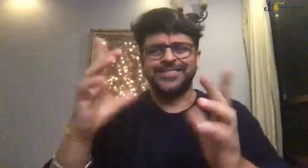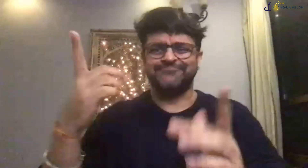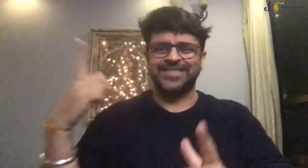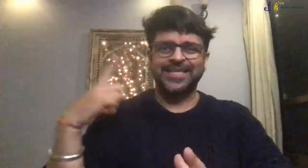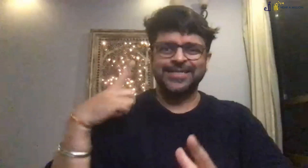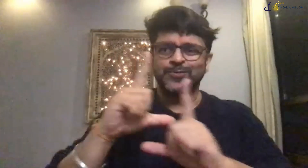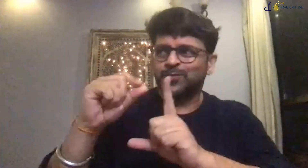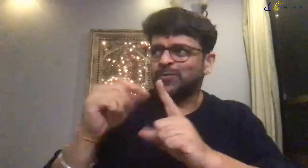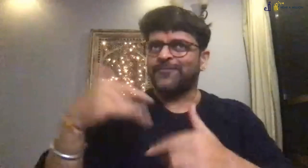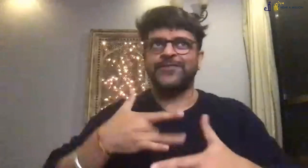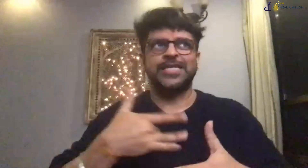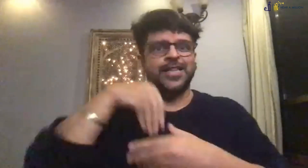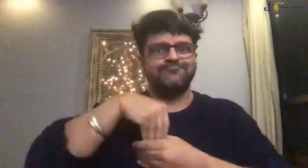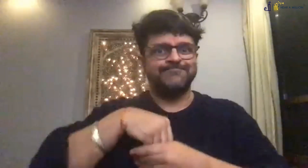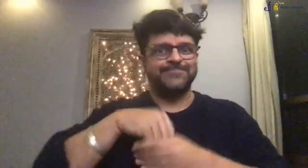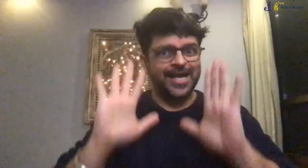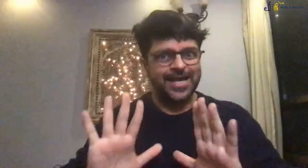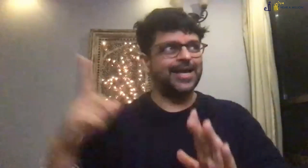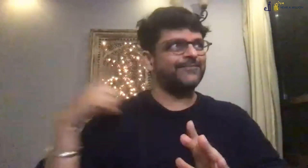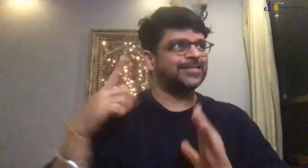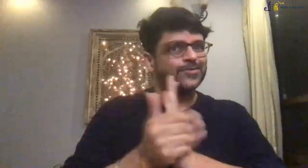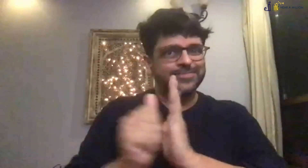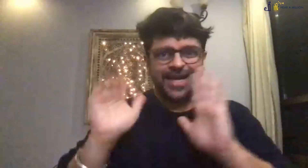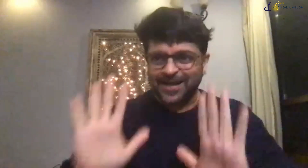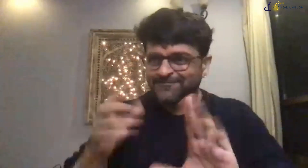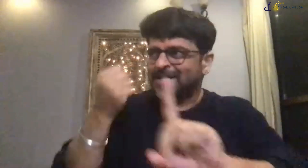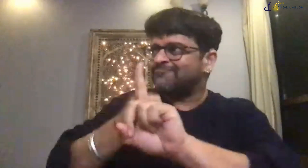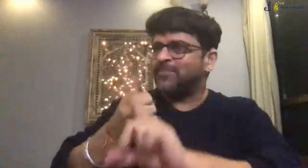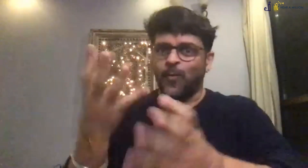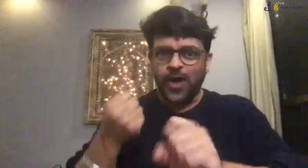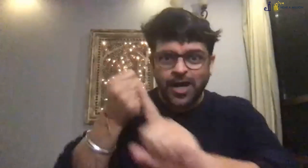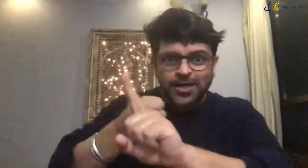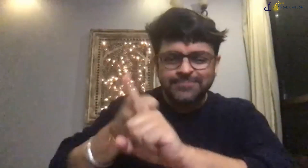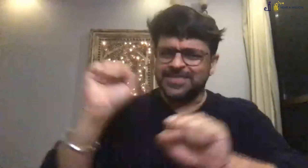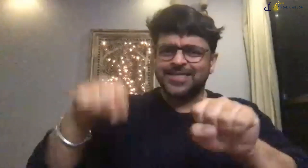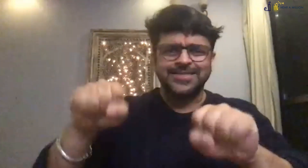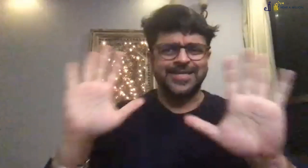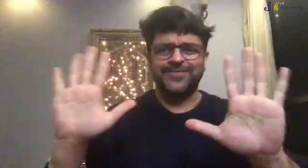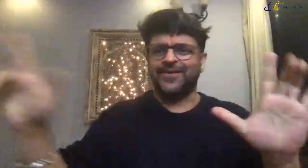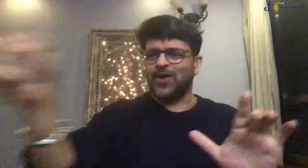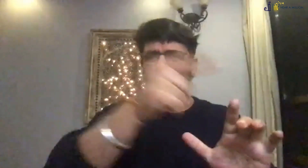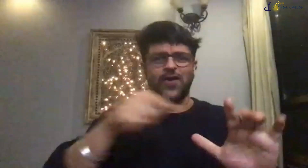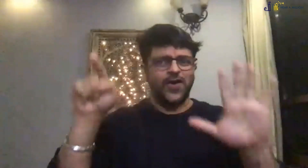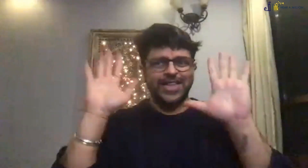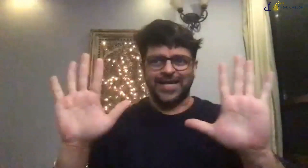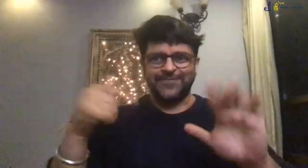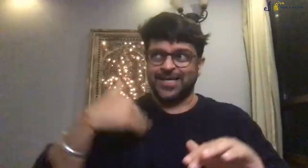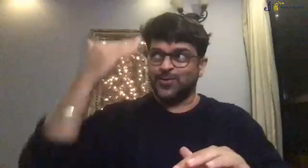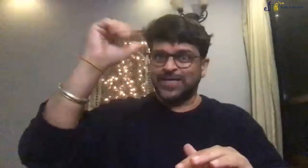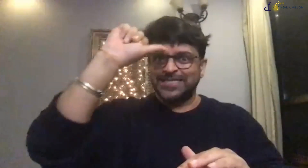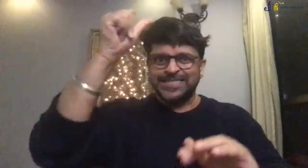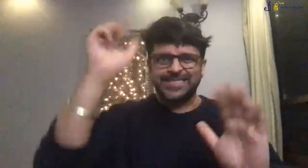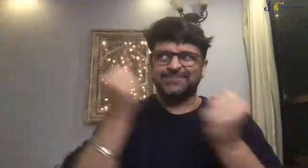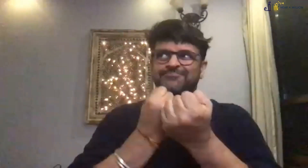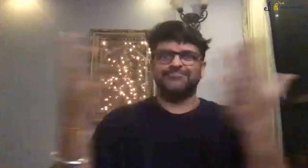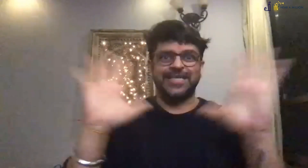I know a lot of you are already leaders, you're doing such great things, and you have leadership skills and qualities within you. And you're doing a